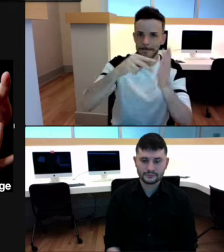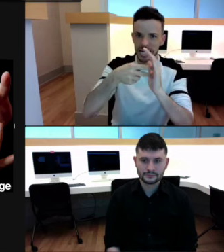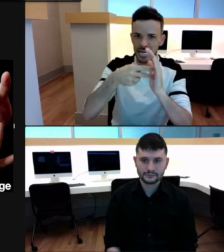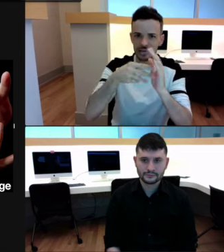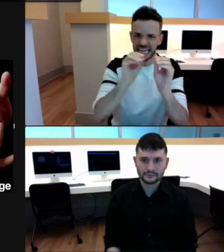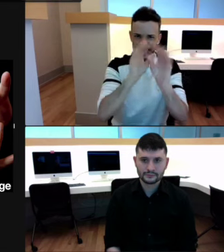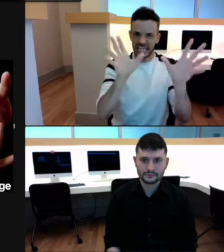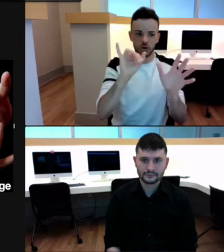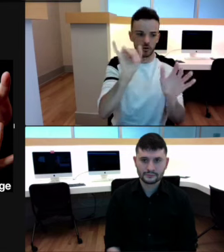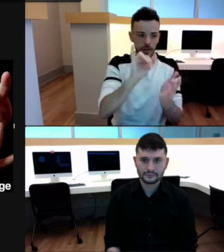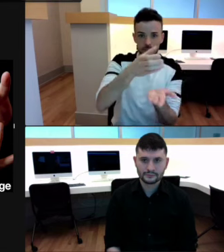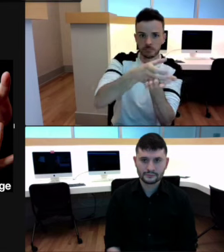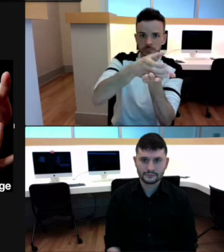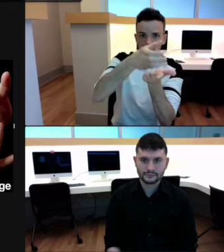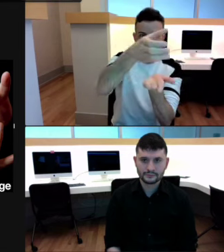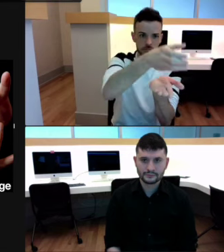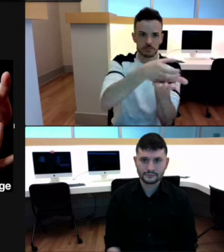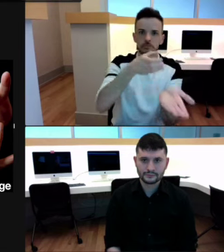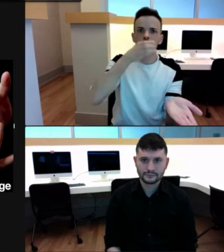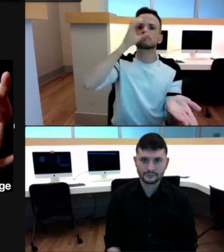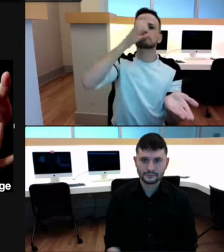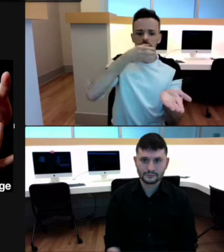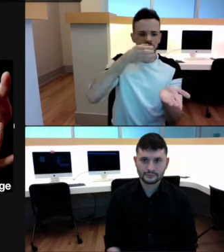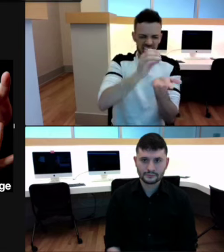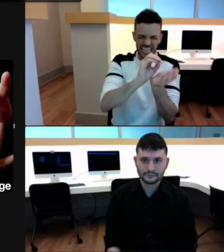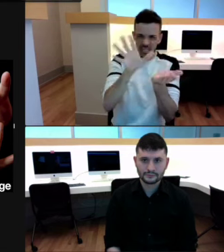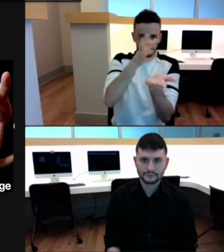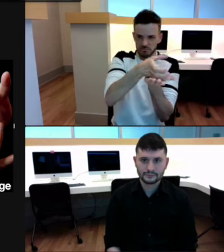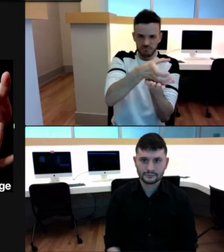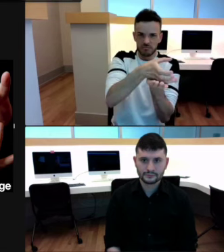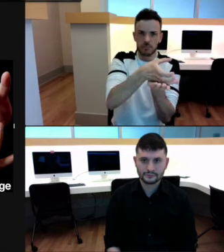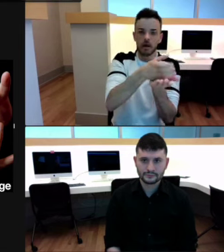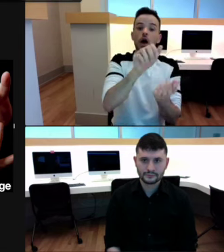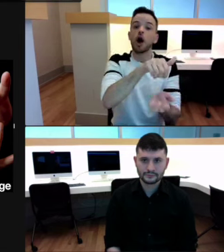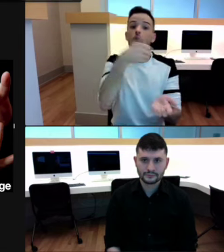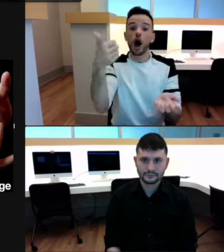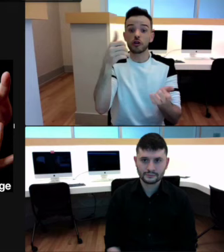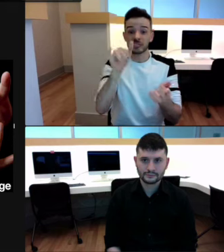Some have a direct semantic mapping, some are easier, for example,